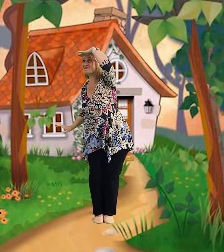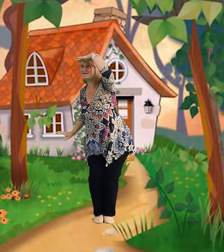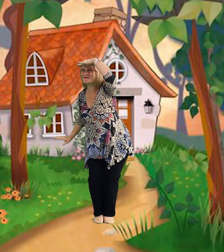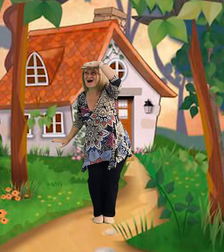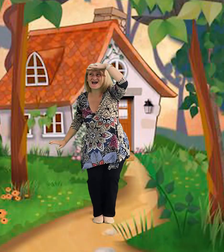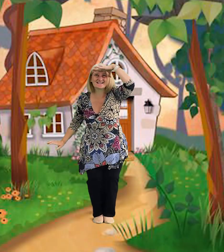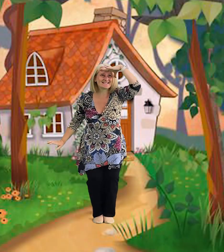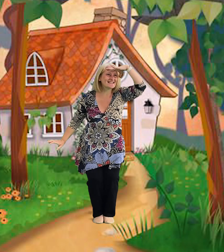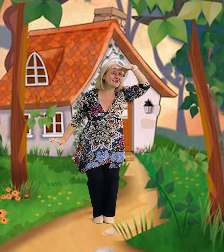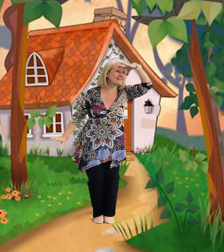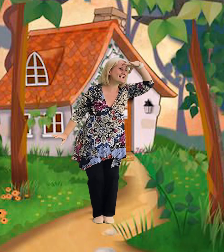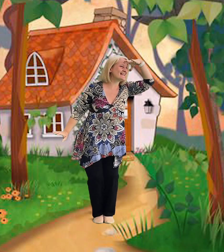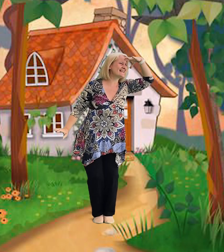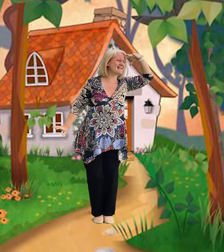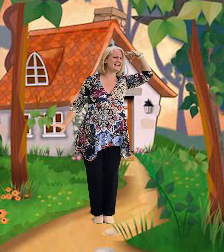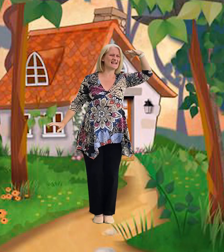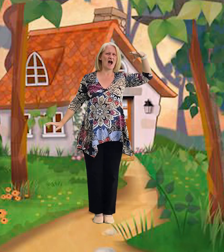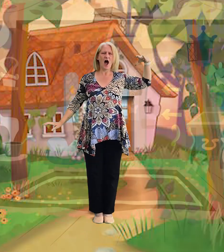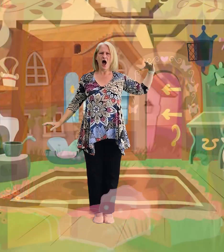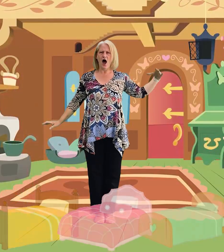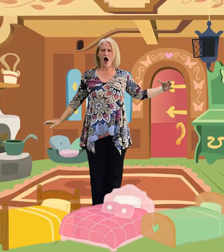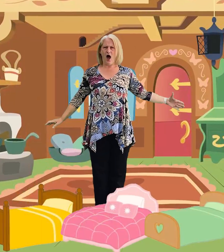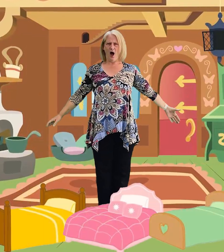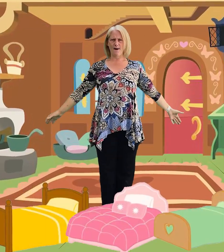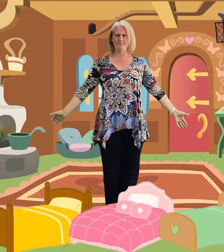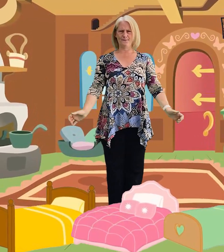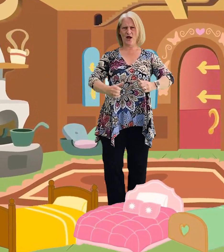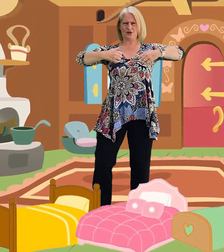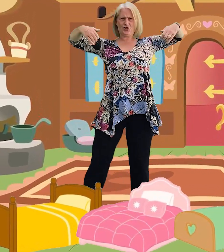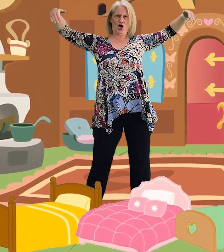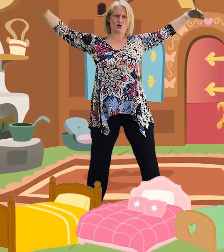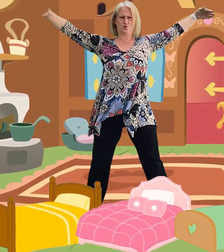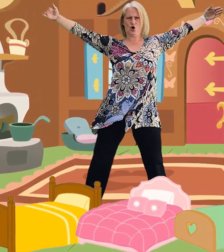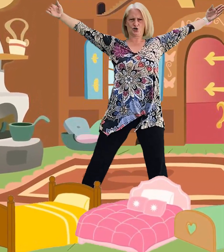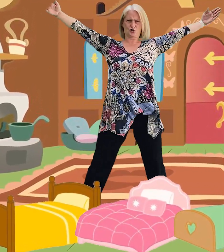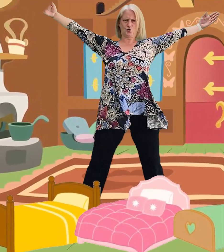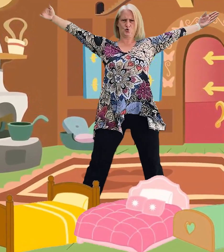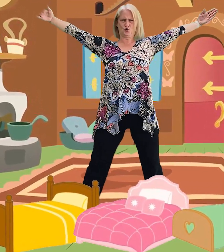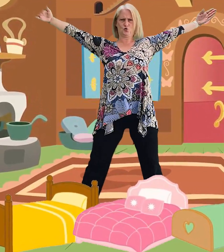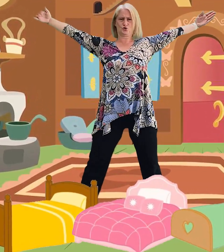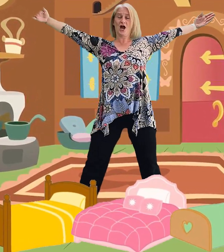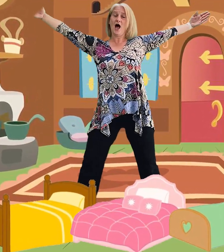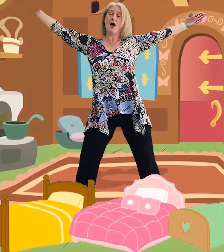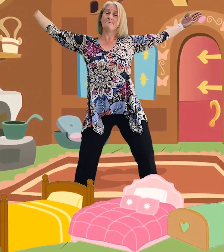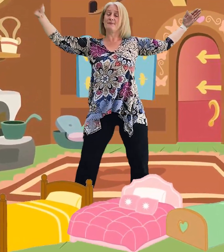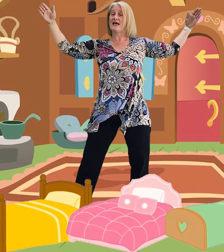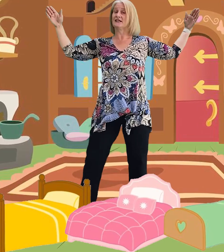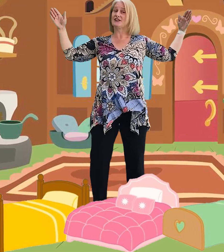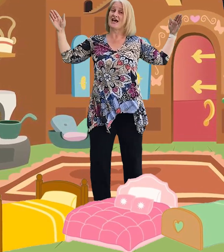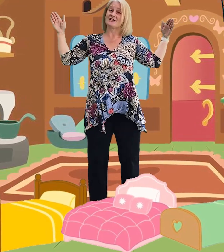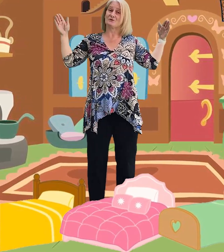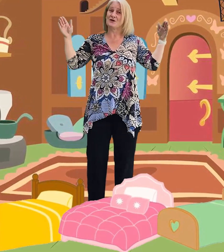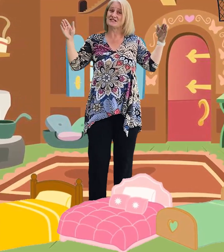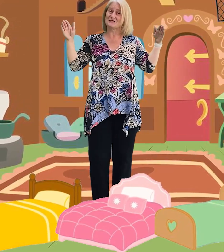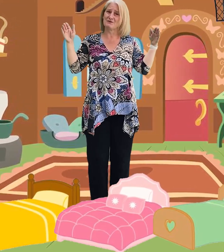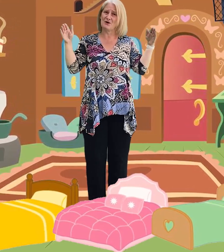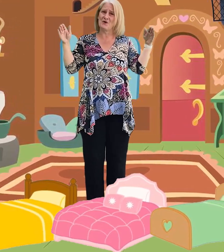eyes see? A bed that was huge. A bed that was small.